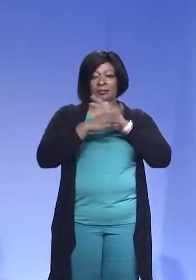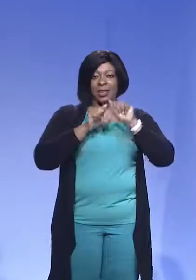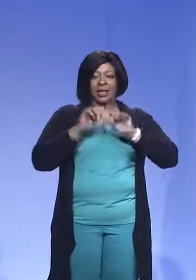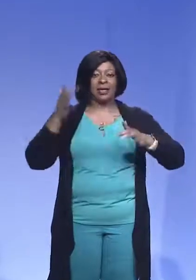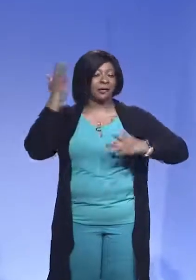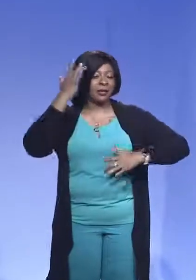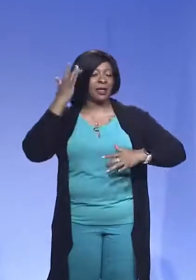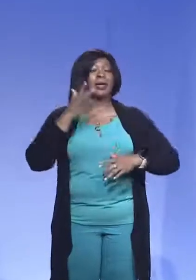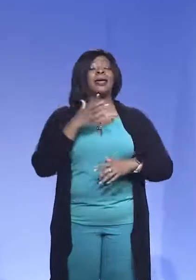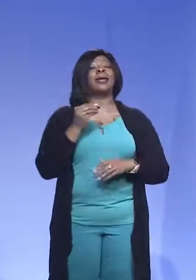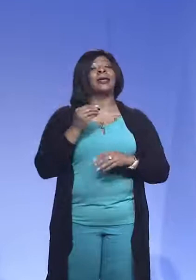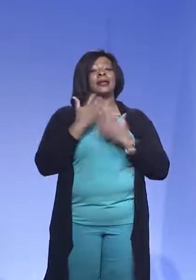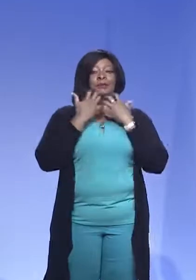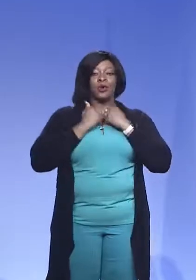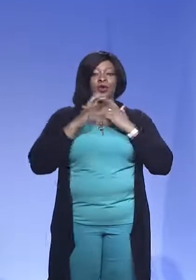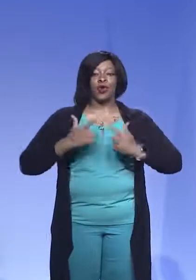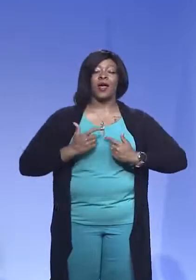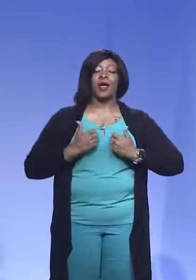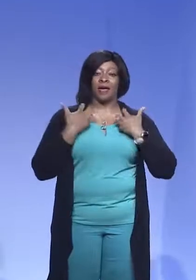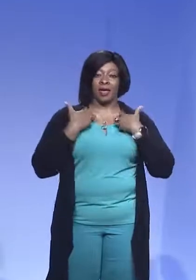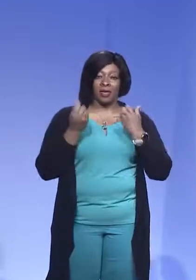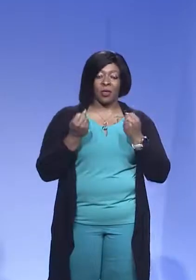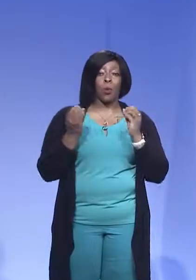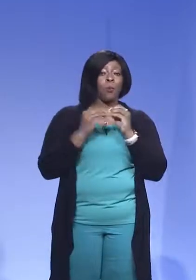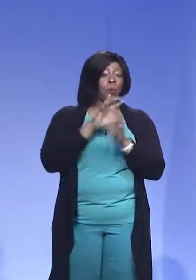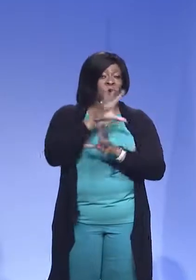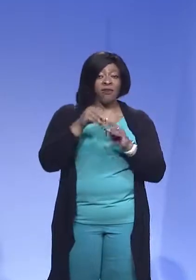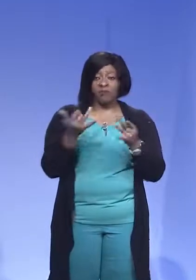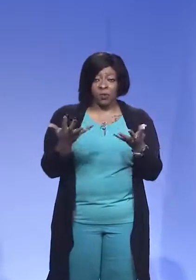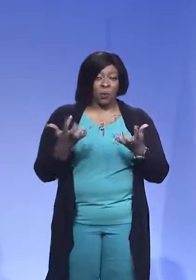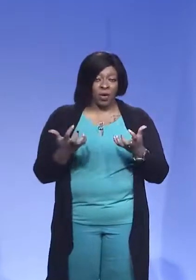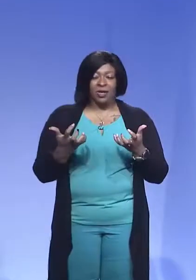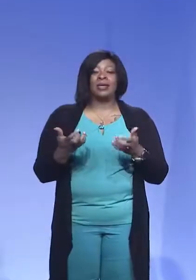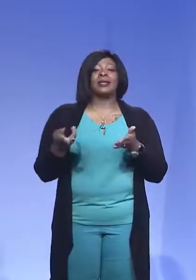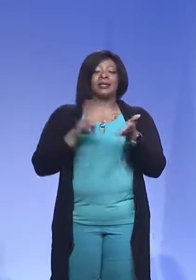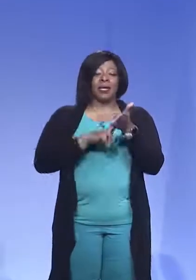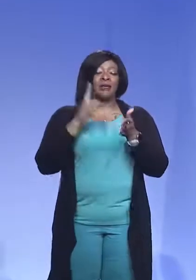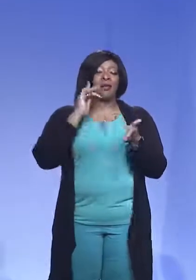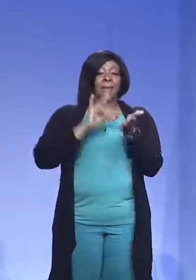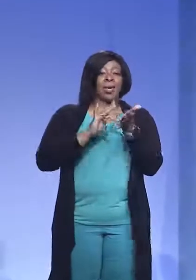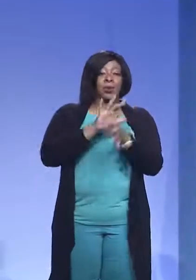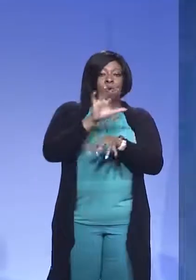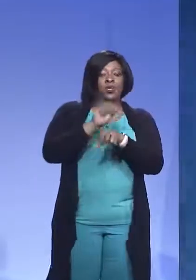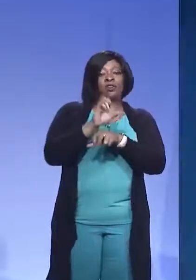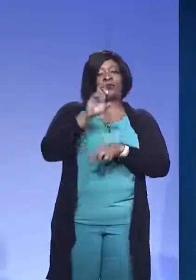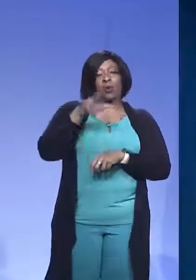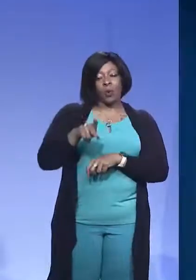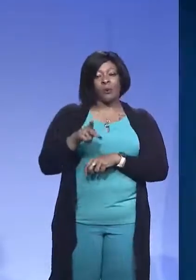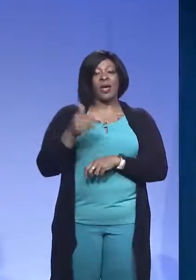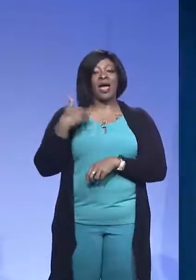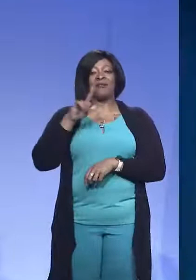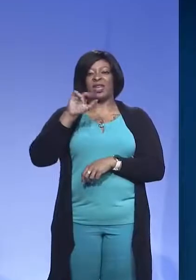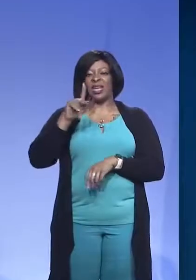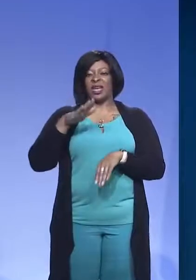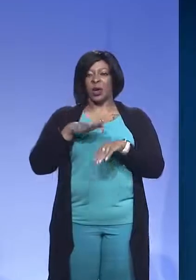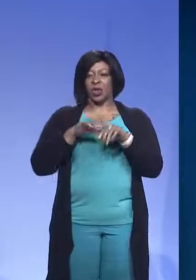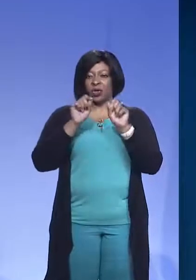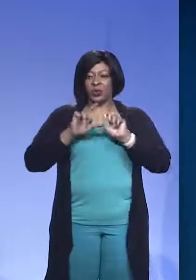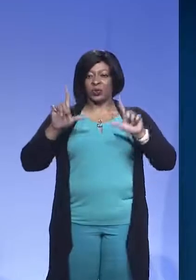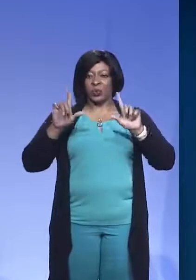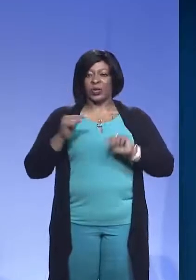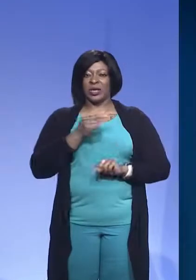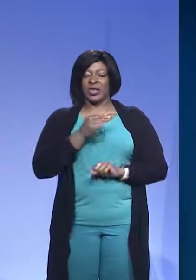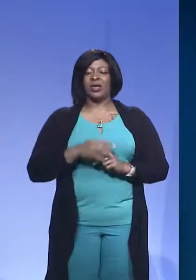Also, your help. If you'd like to get more involved, please sign up for the Medical Reserve Corps. I think we have the link on the screen